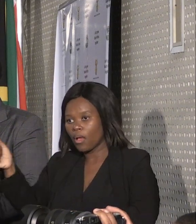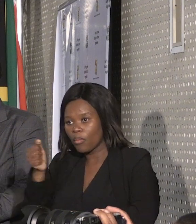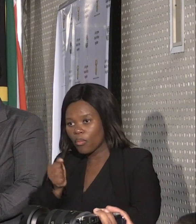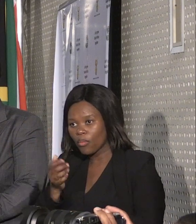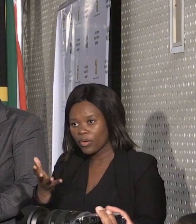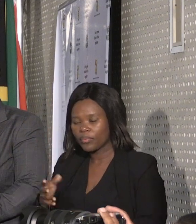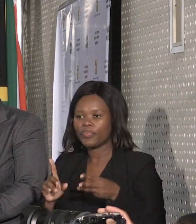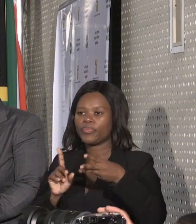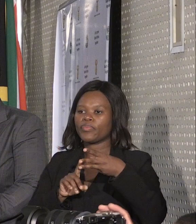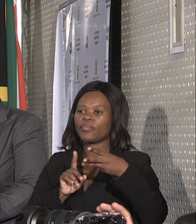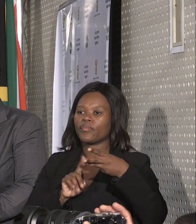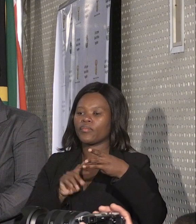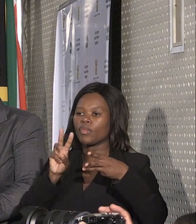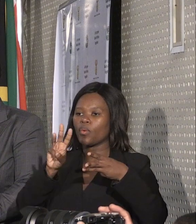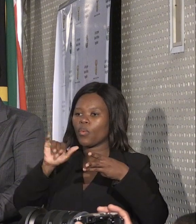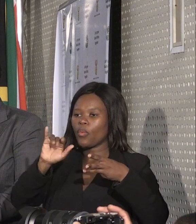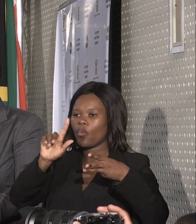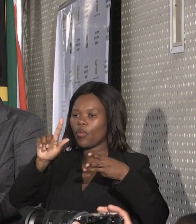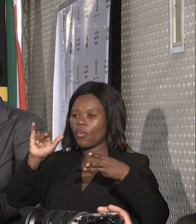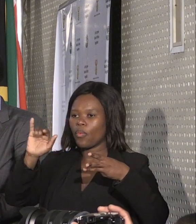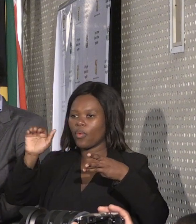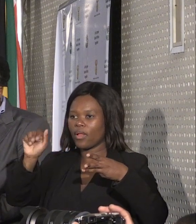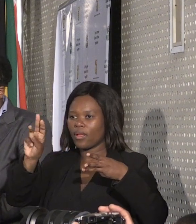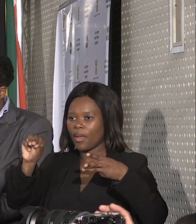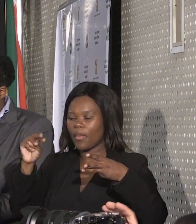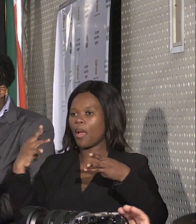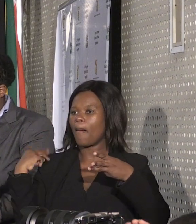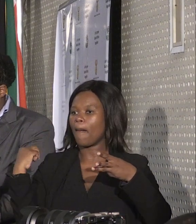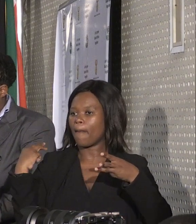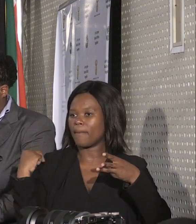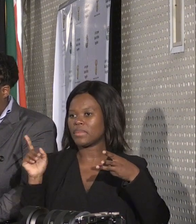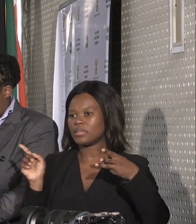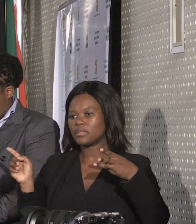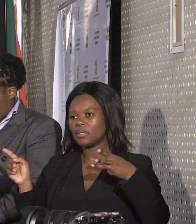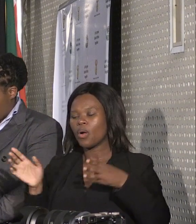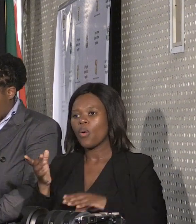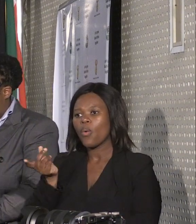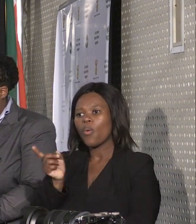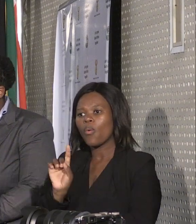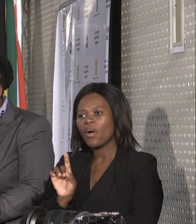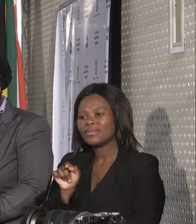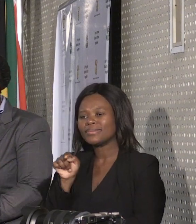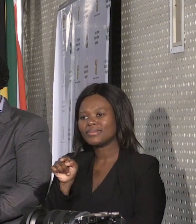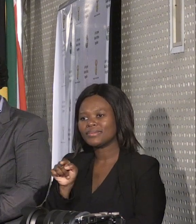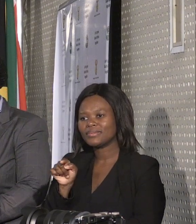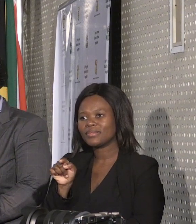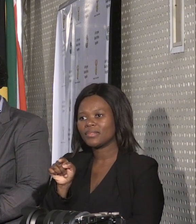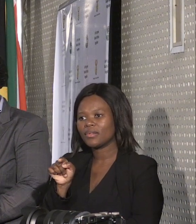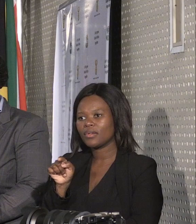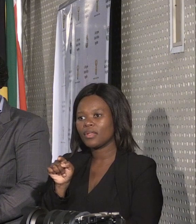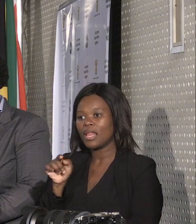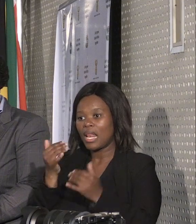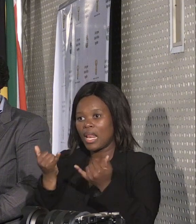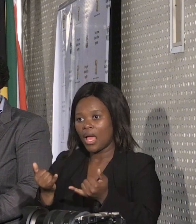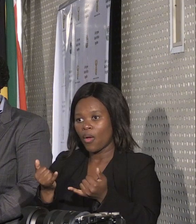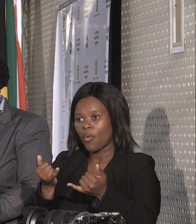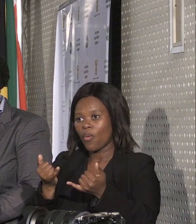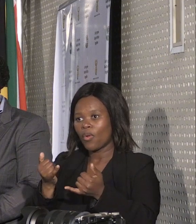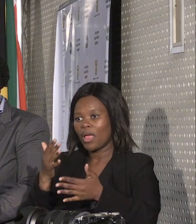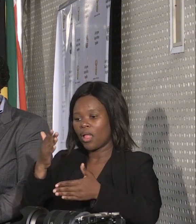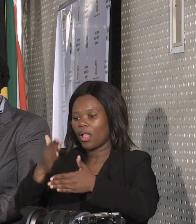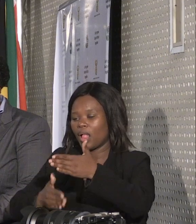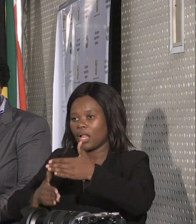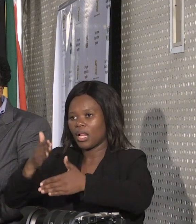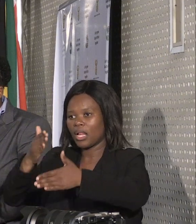from Netwerk 24. To Minister Ngungubele. What is the likelihood that this error will not